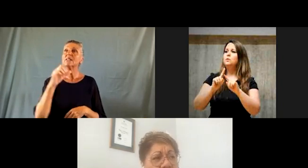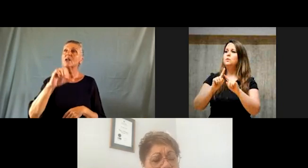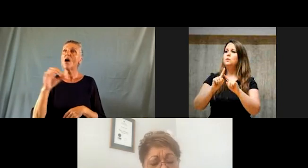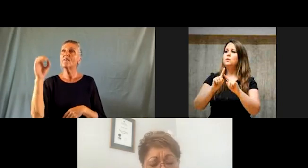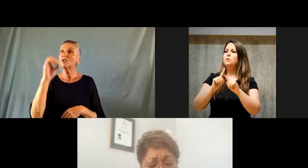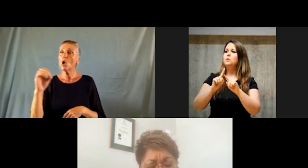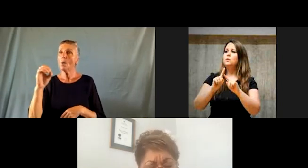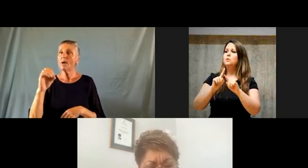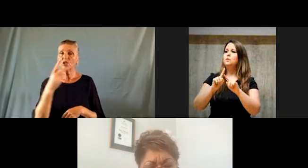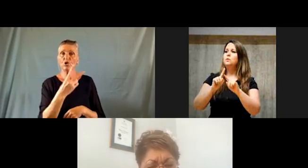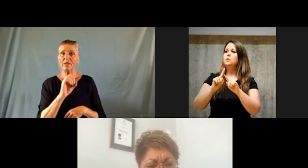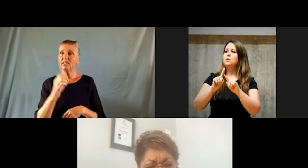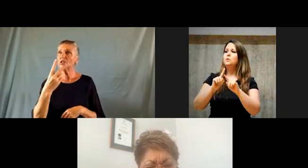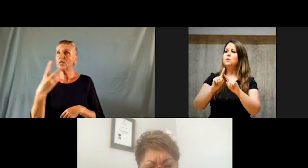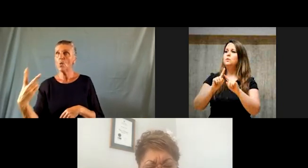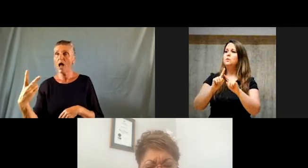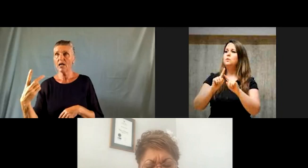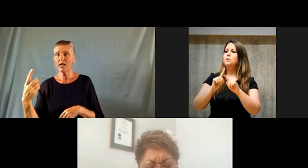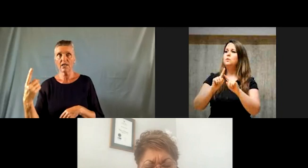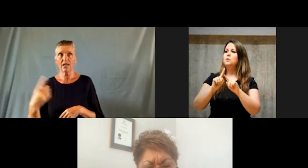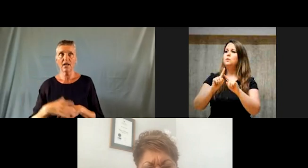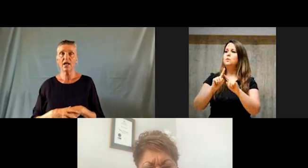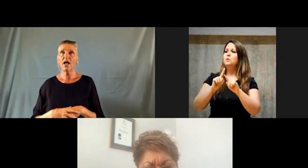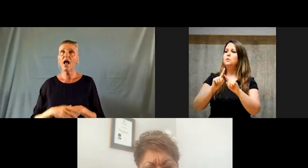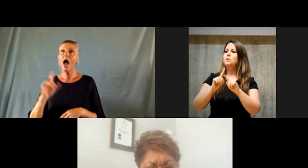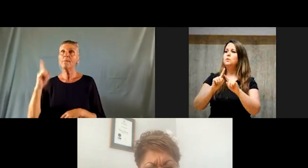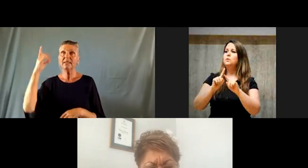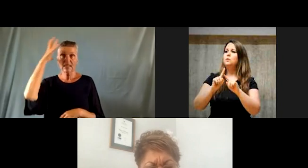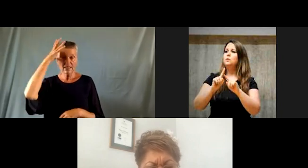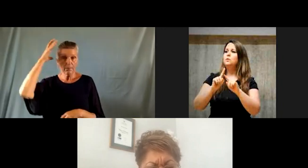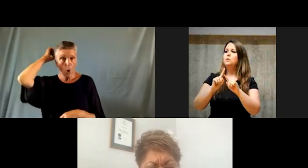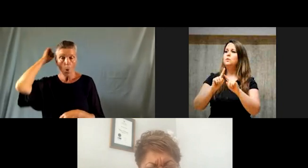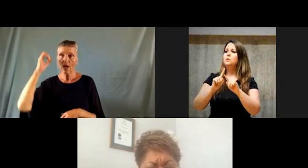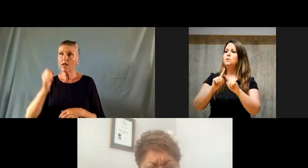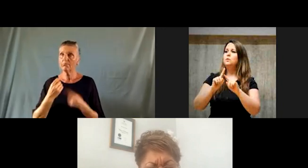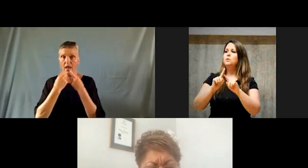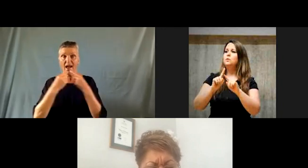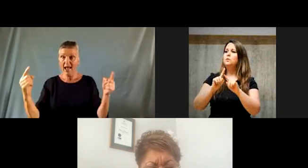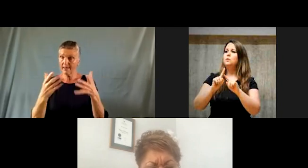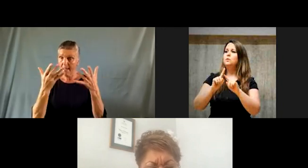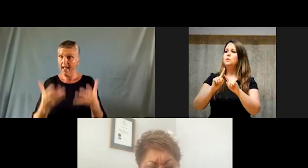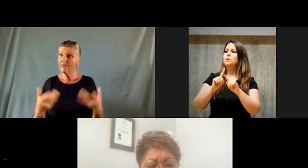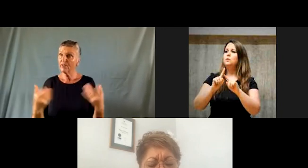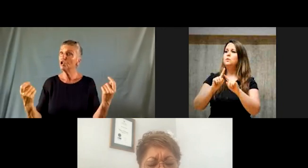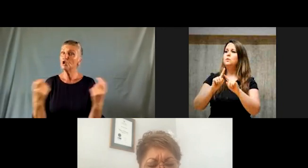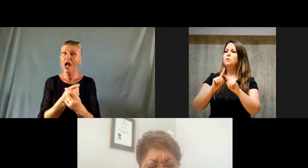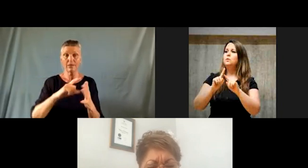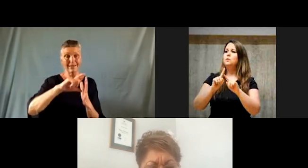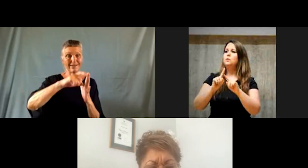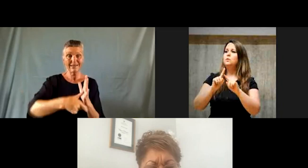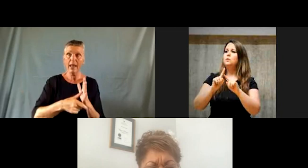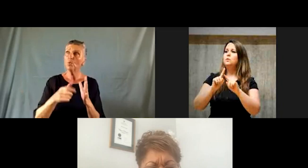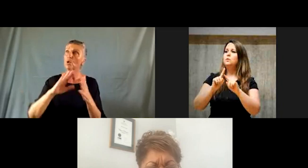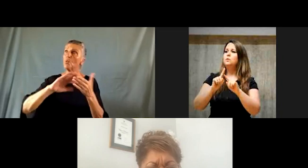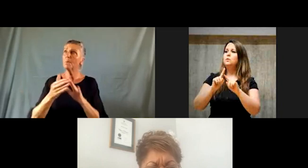Minister Cipollone announced significant changes that the disabled community had been